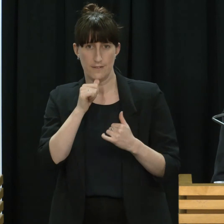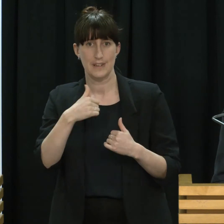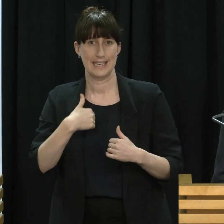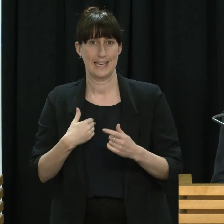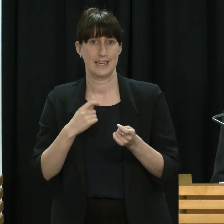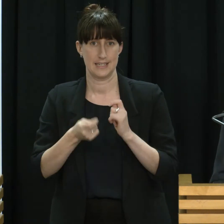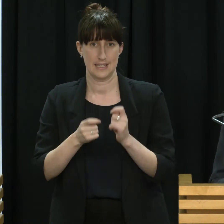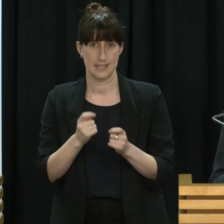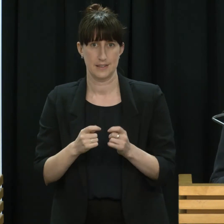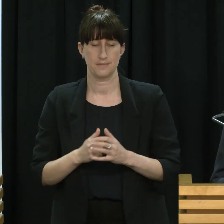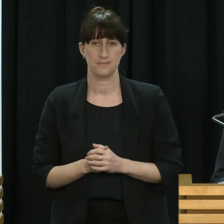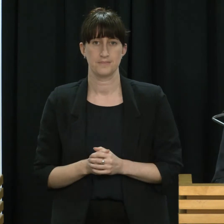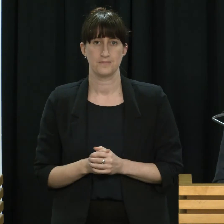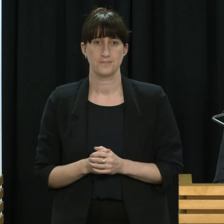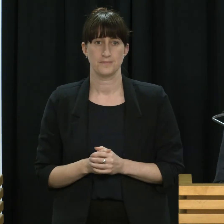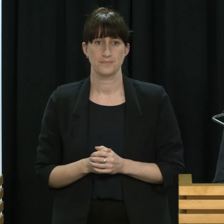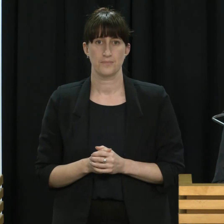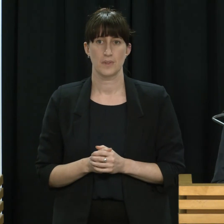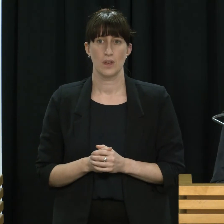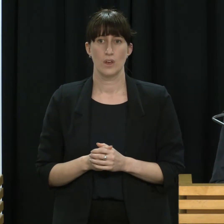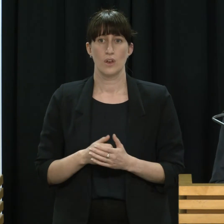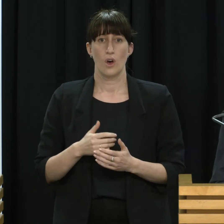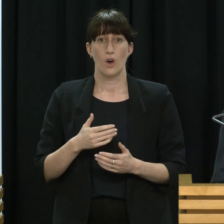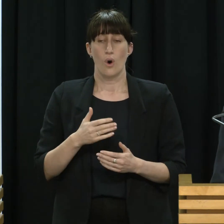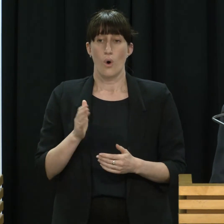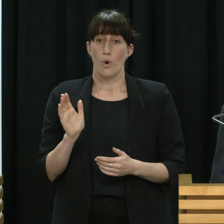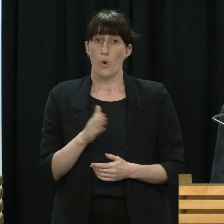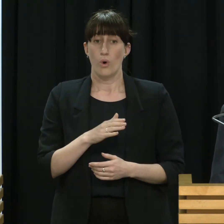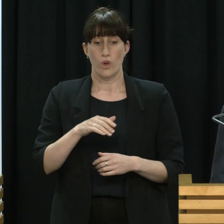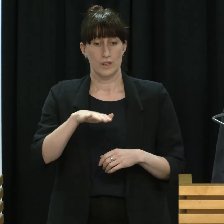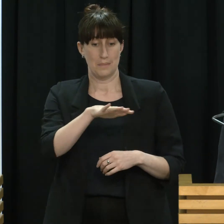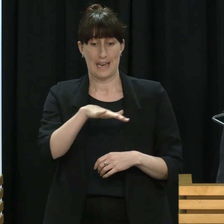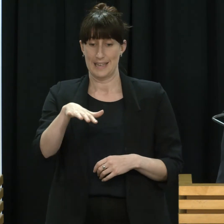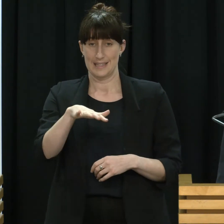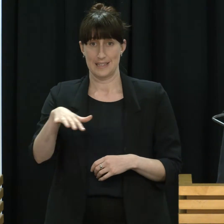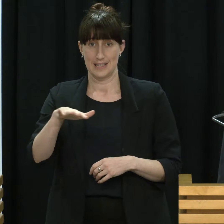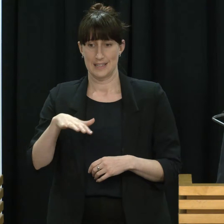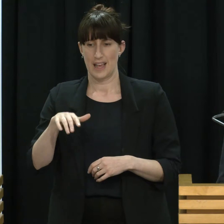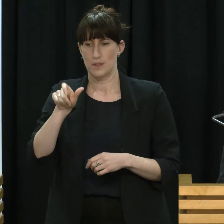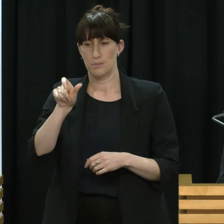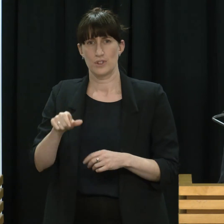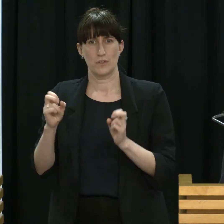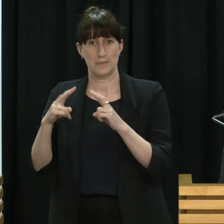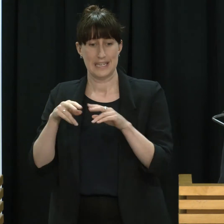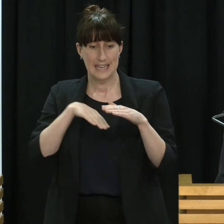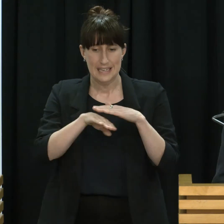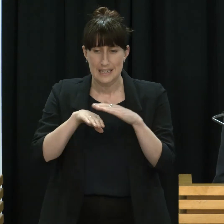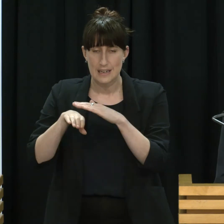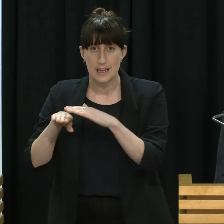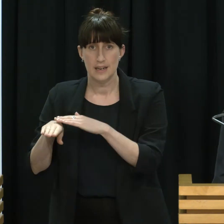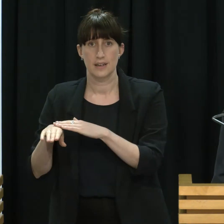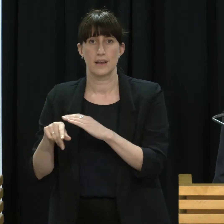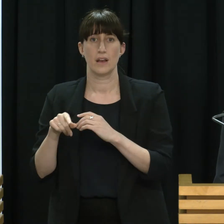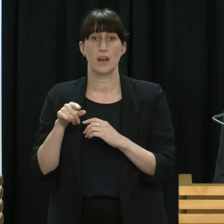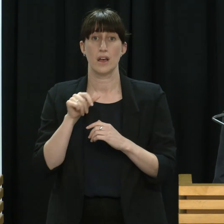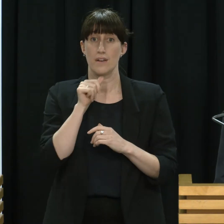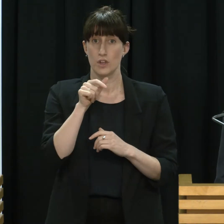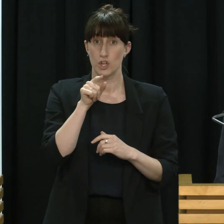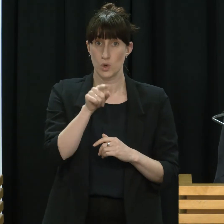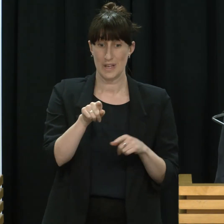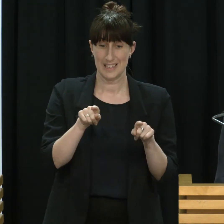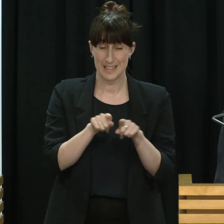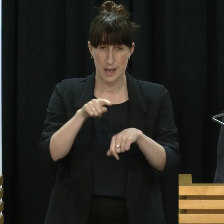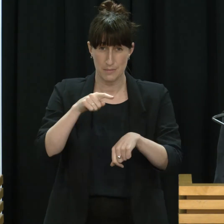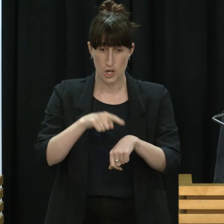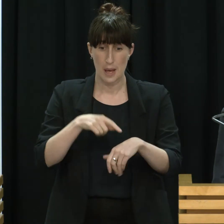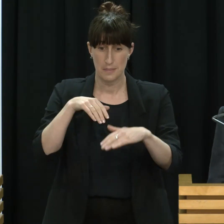instructions for people who have been at locations of interest are underpinned by a Section 70 notice, so this is actually a legal requirement to follow the